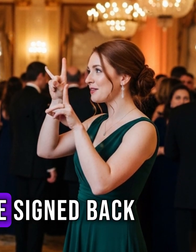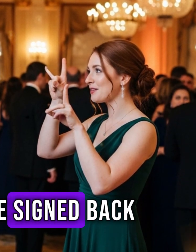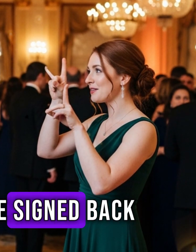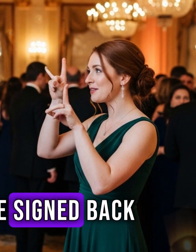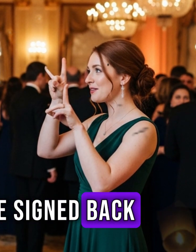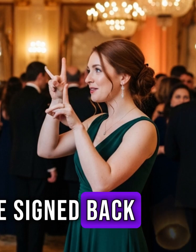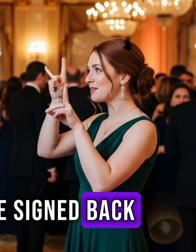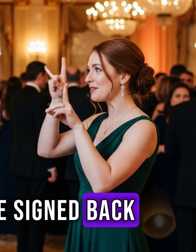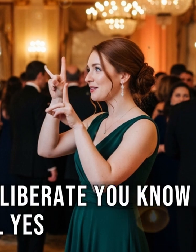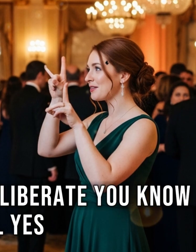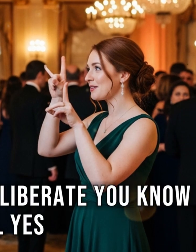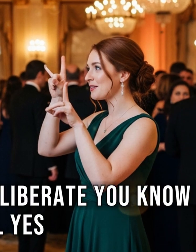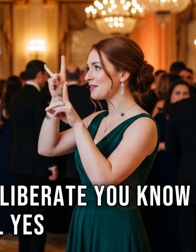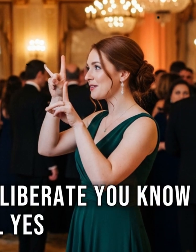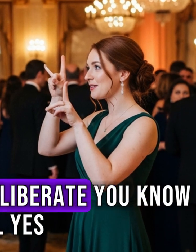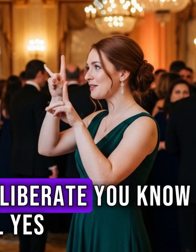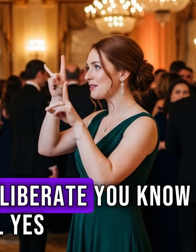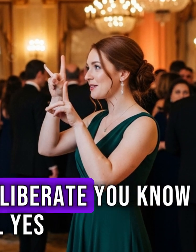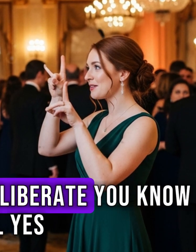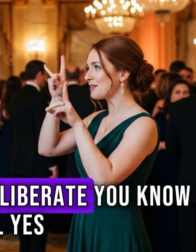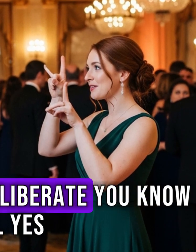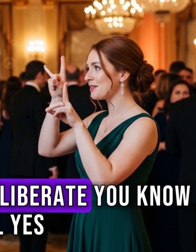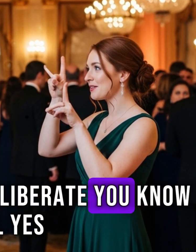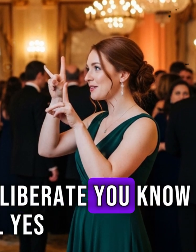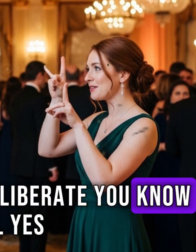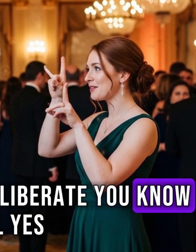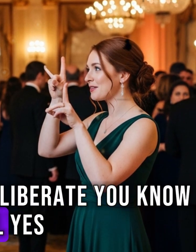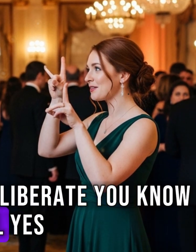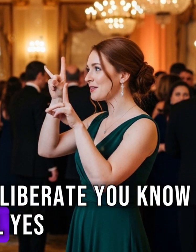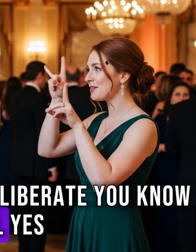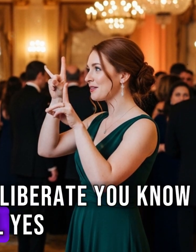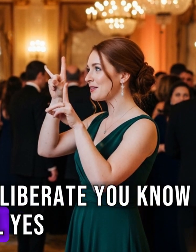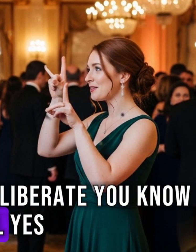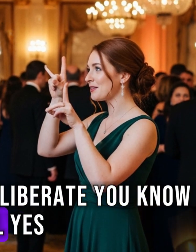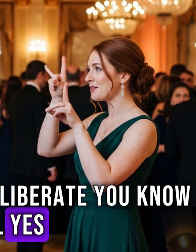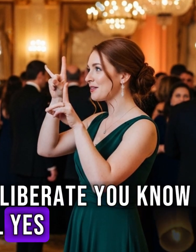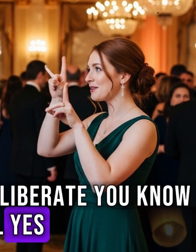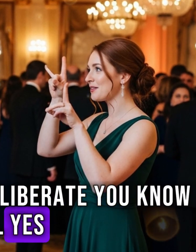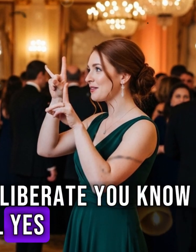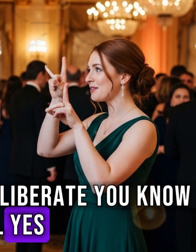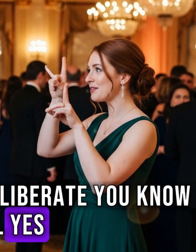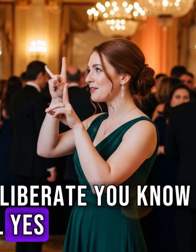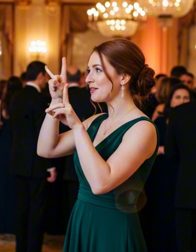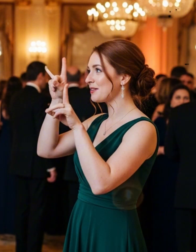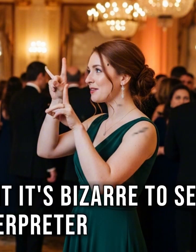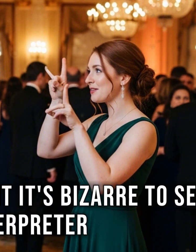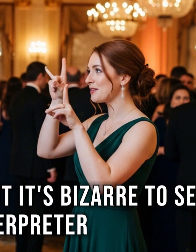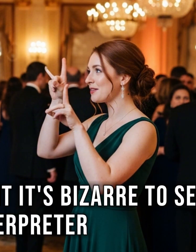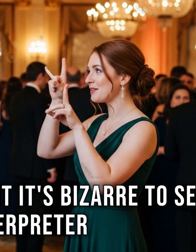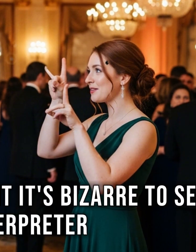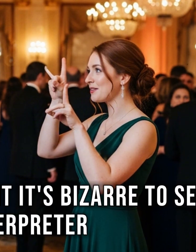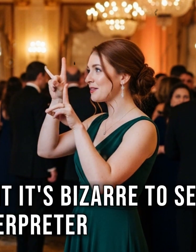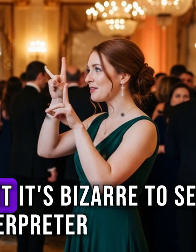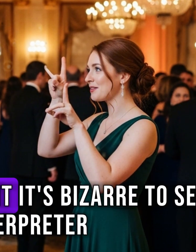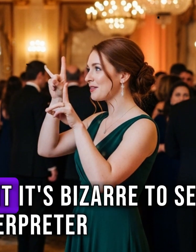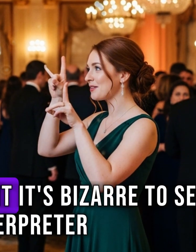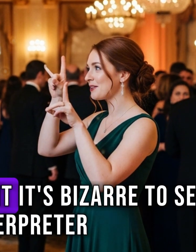signed back, his movements deliberate. "You know ASL?" "Yes. I'm working tonight.